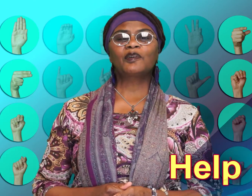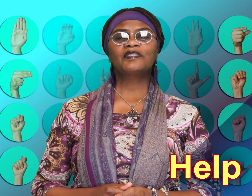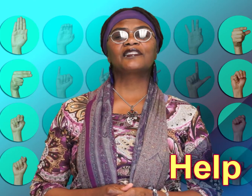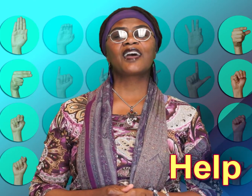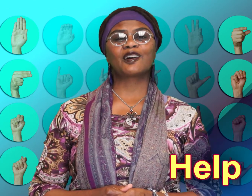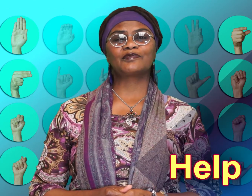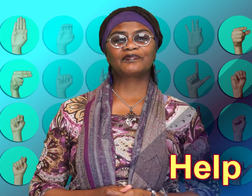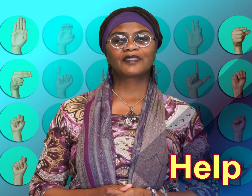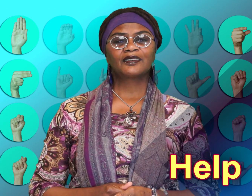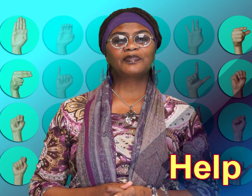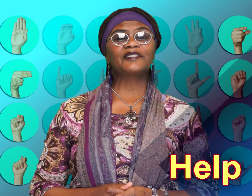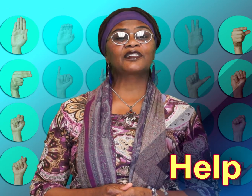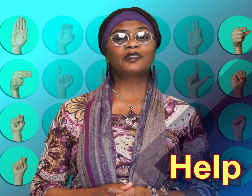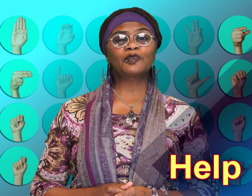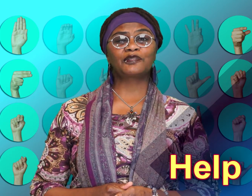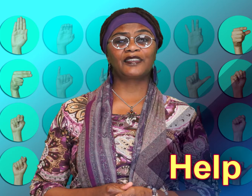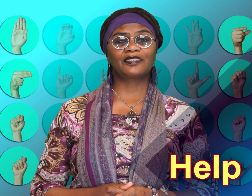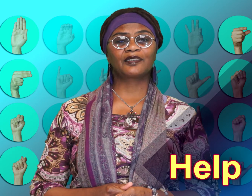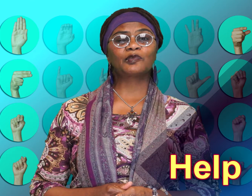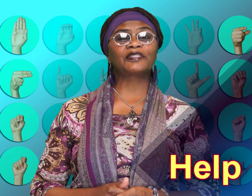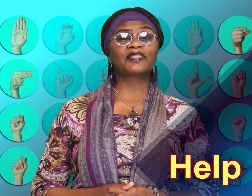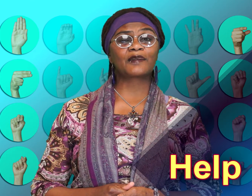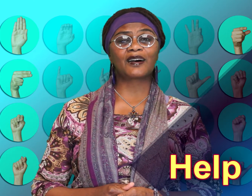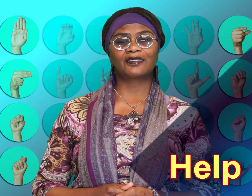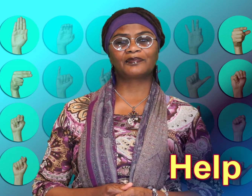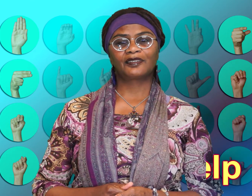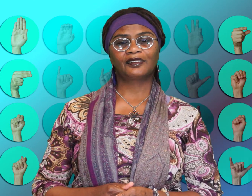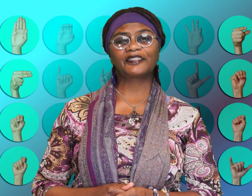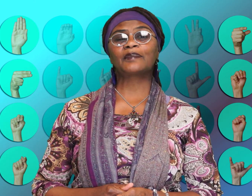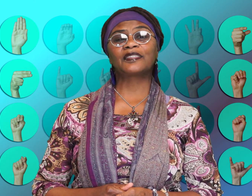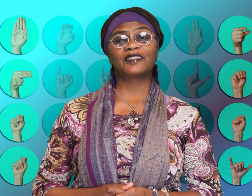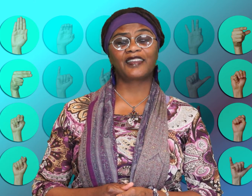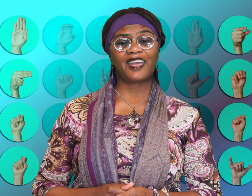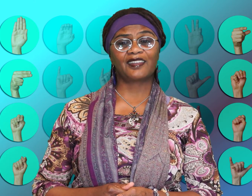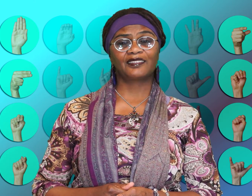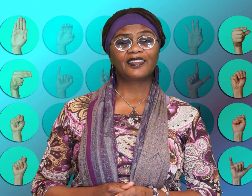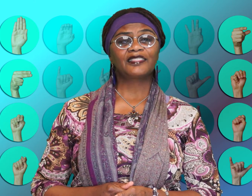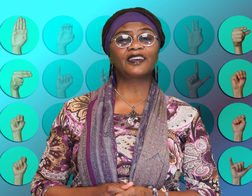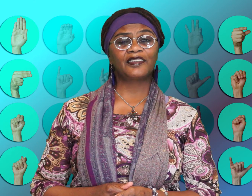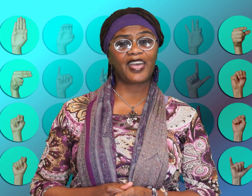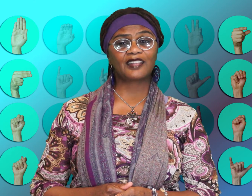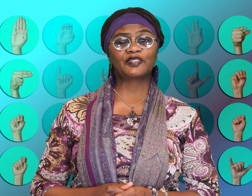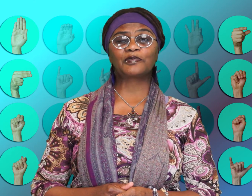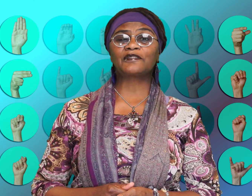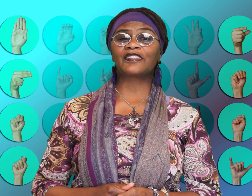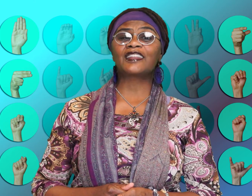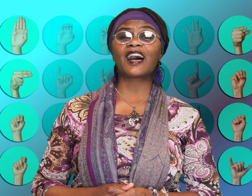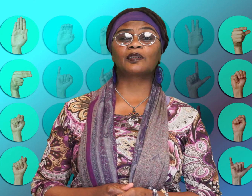Fourth is help. Place a closed fist with the thumb up on top of the other hand. The other hand should be flat out